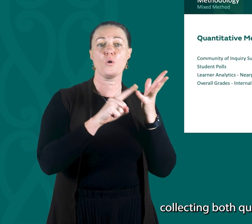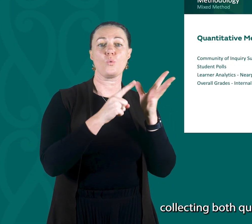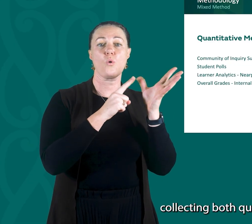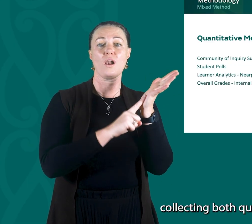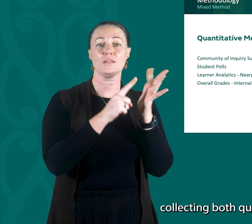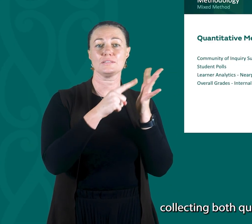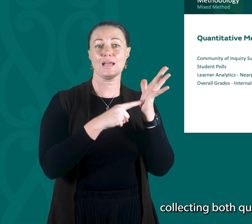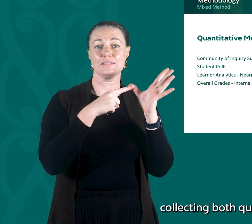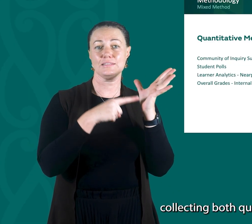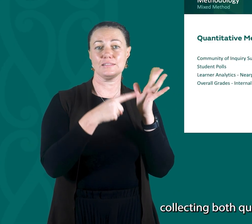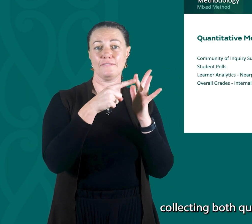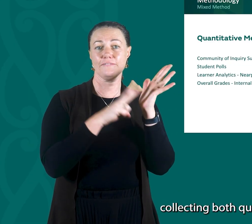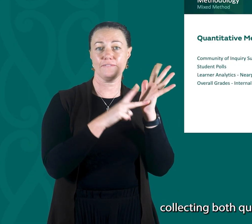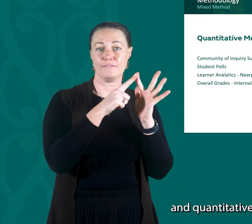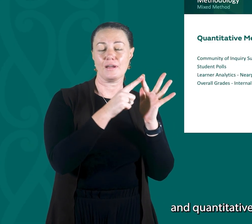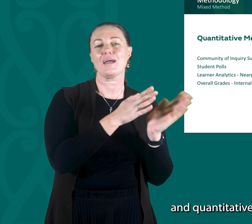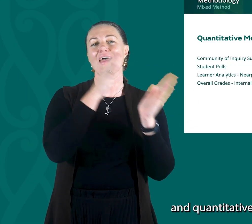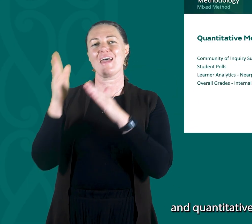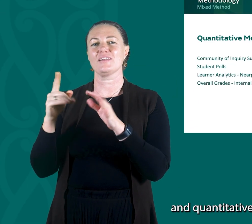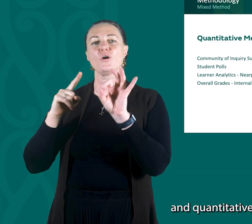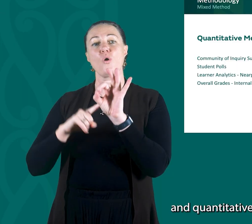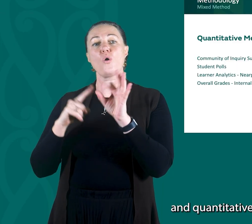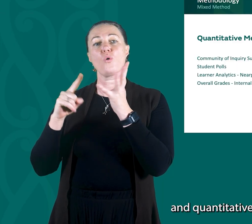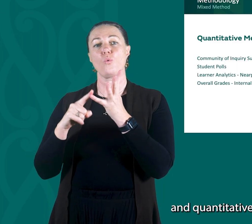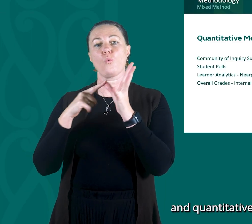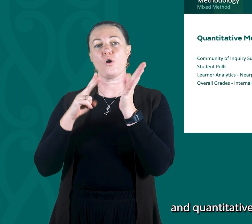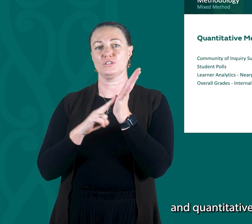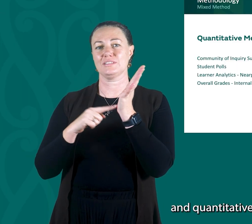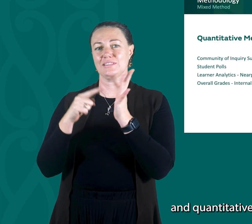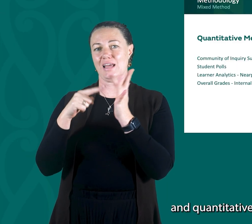collecting both qualitative and quantitative data.